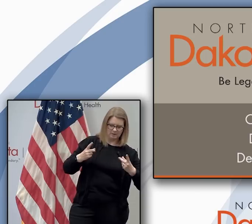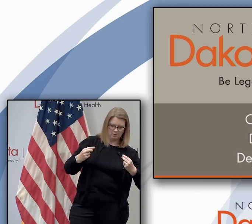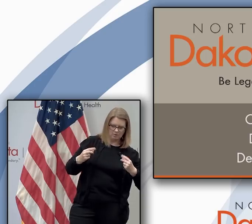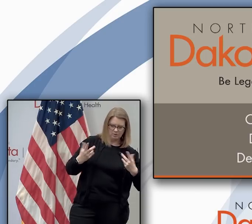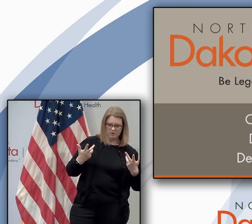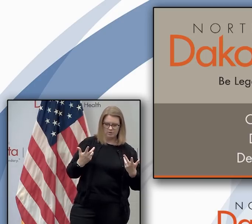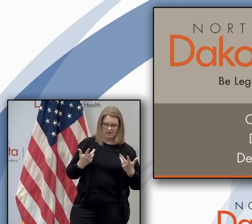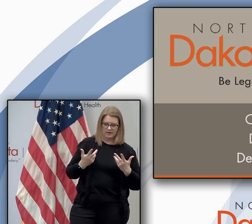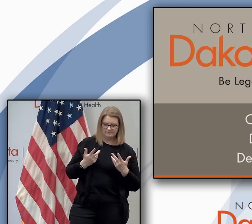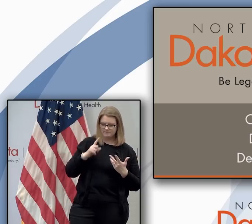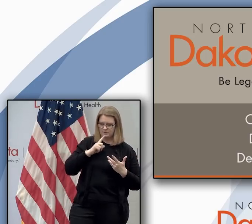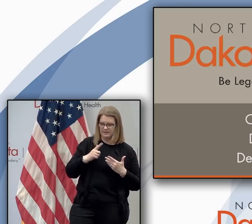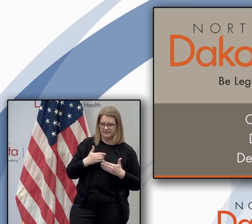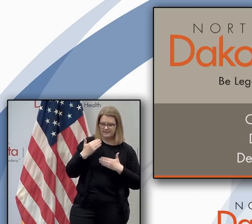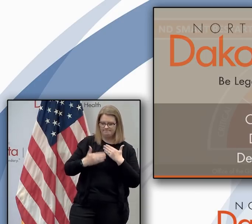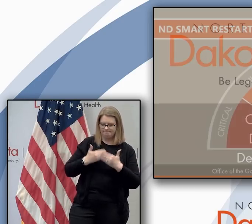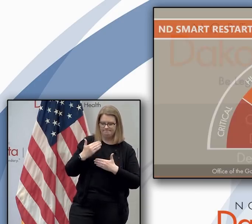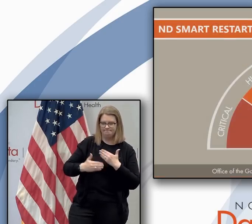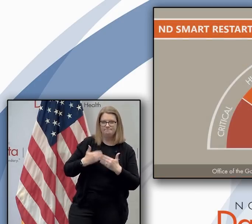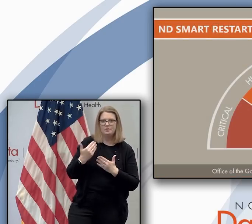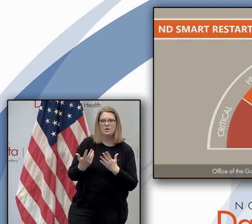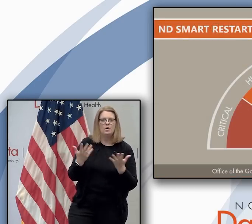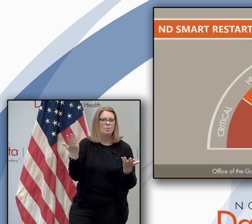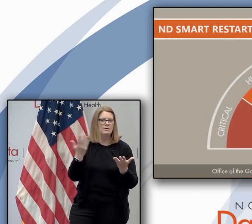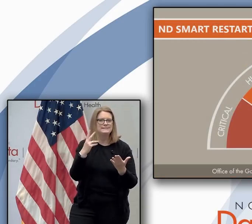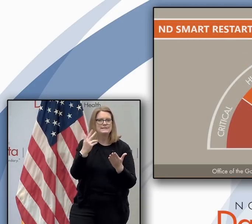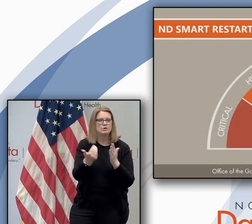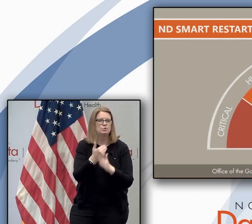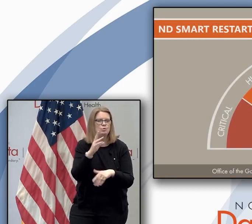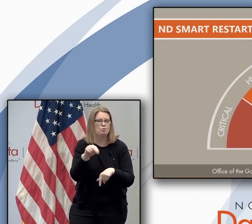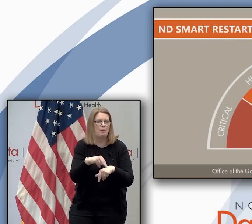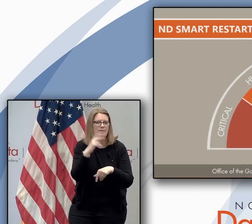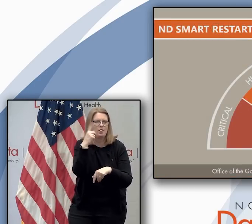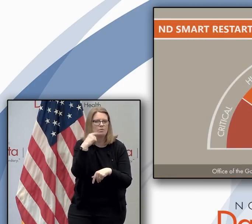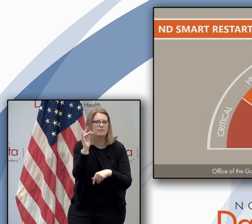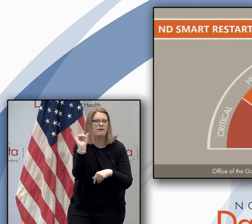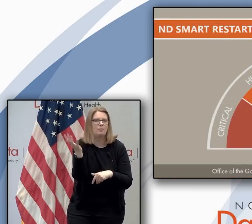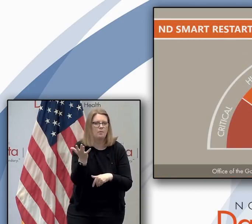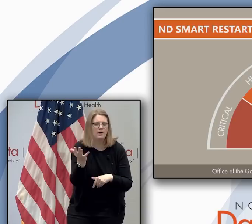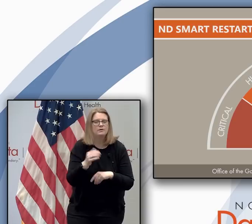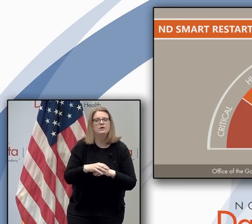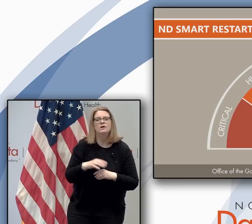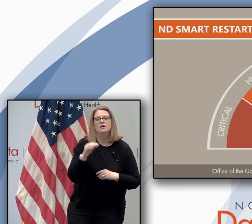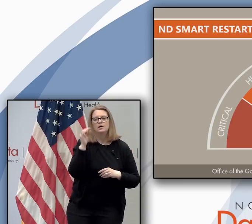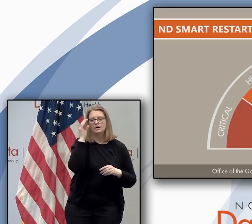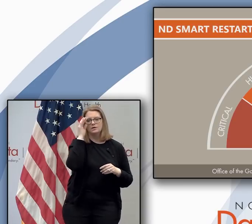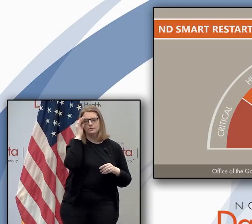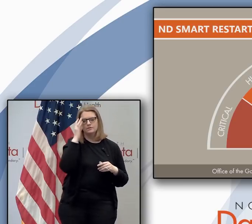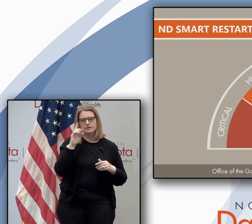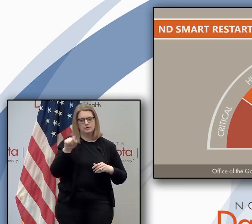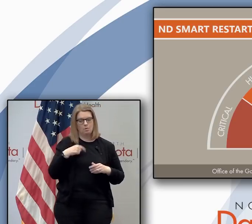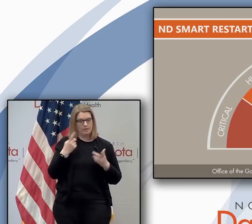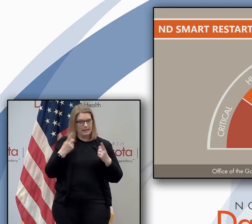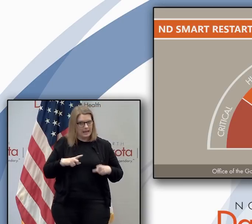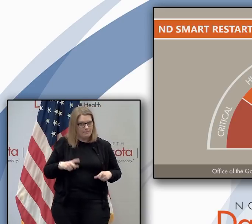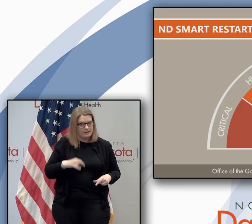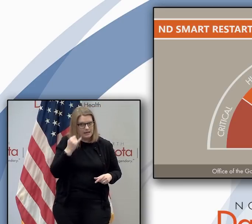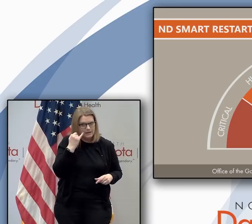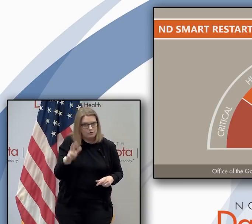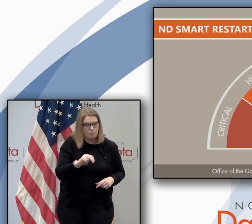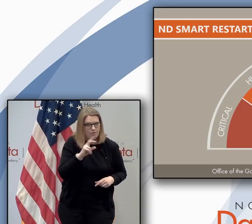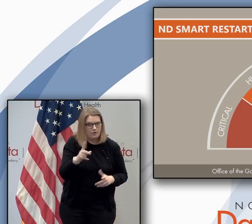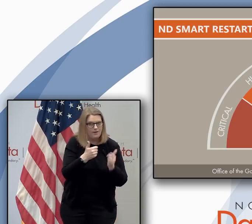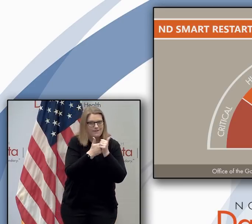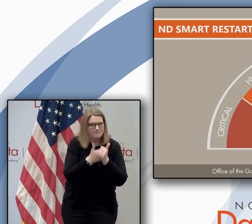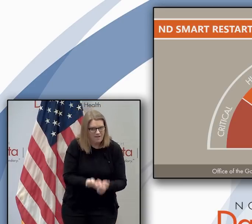the new normal. And again, this reactivation can only occur if North Dakotans follow the